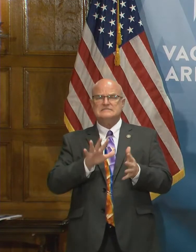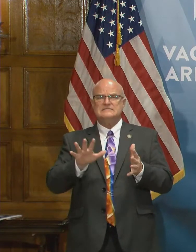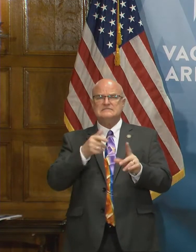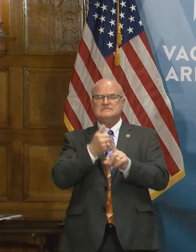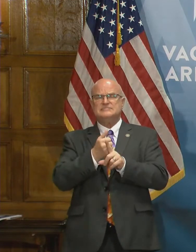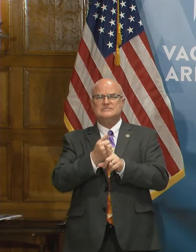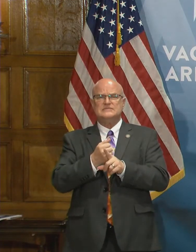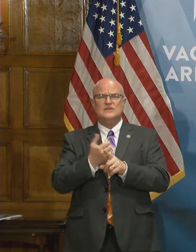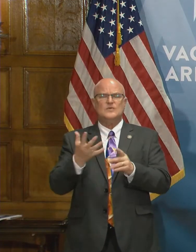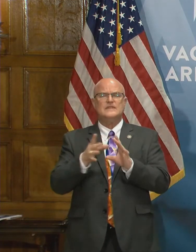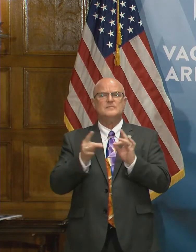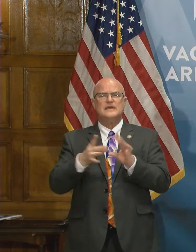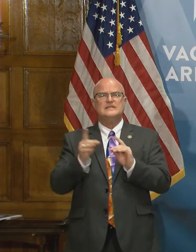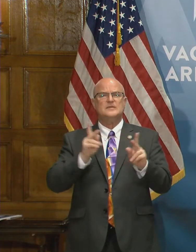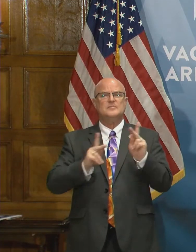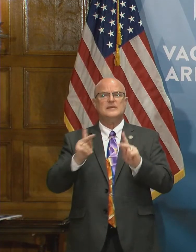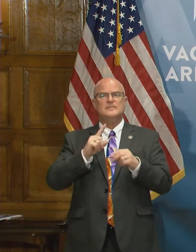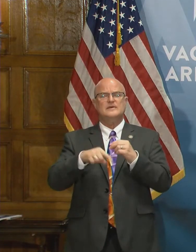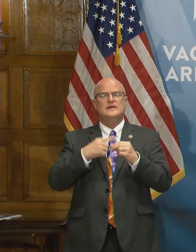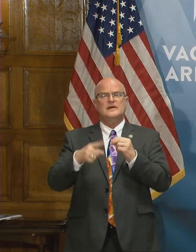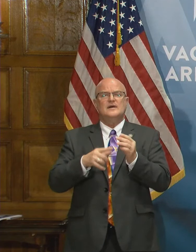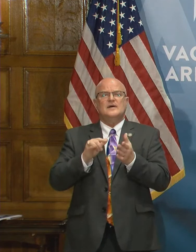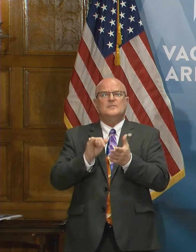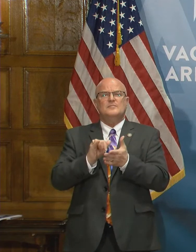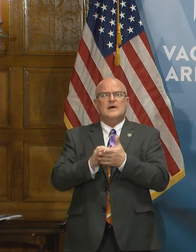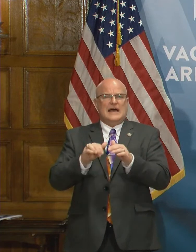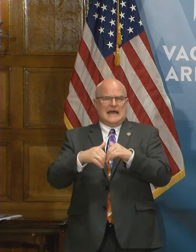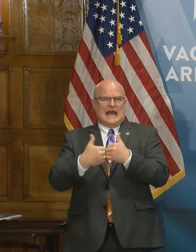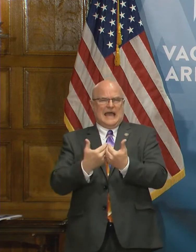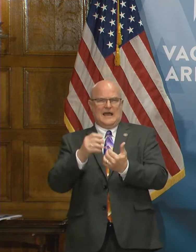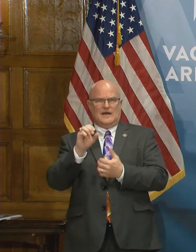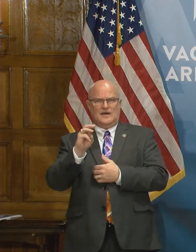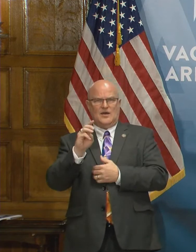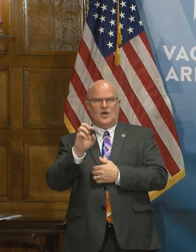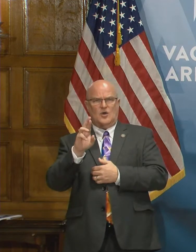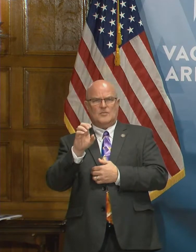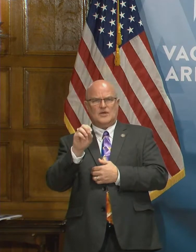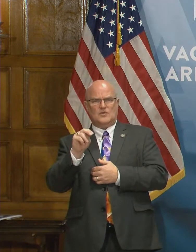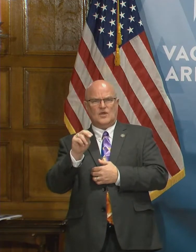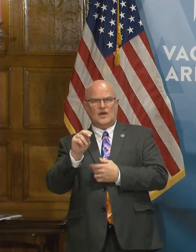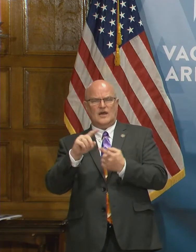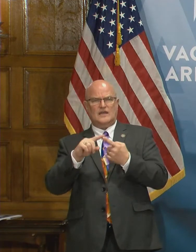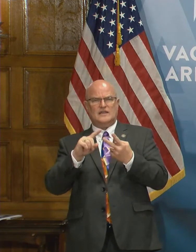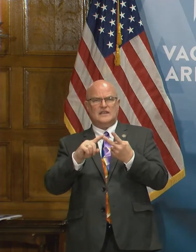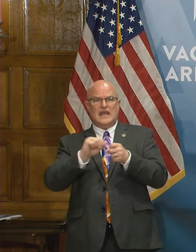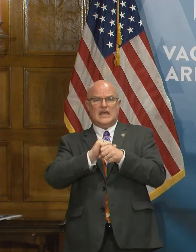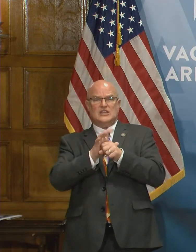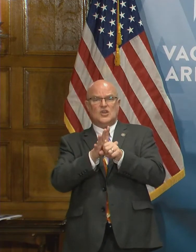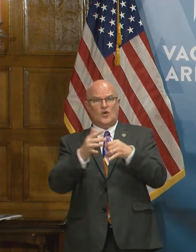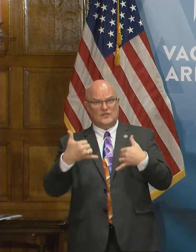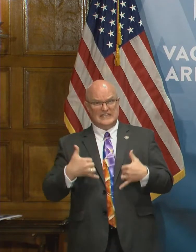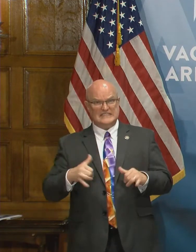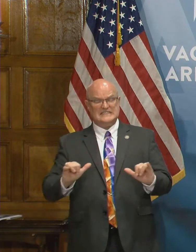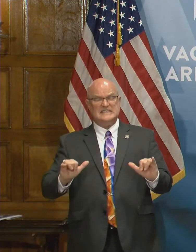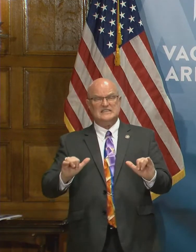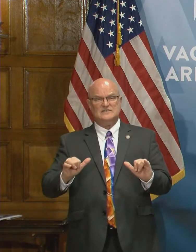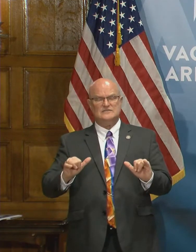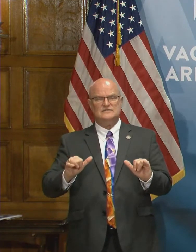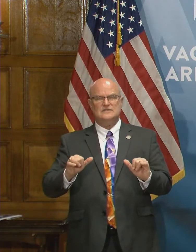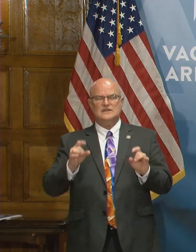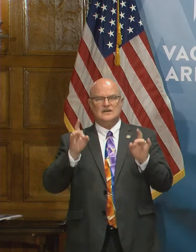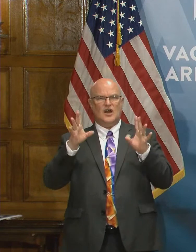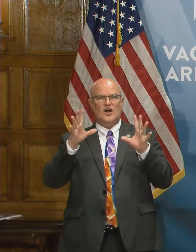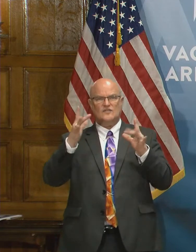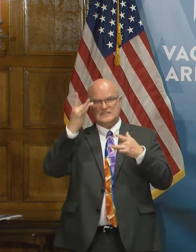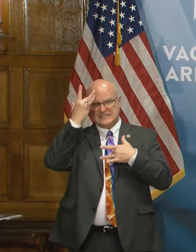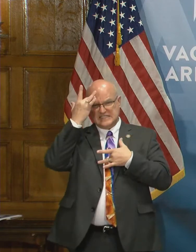with deaths? And what's the message to Arkansans about the how Omicron, or not necessarily Omicron, but COVID is still a deadly disease?